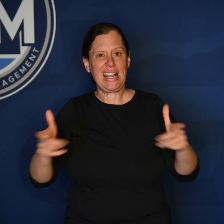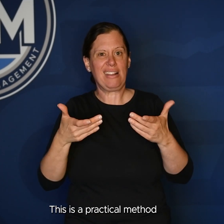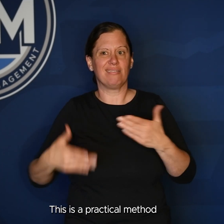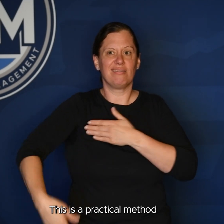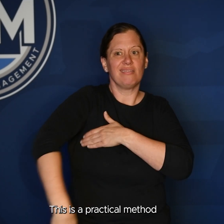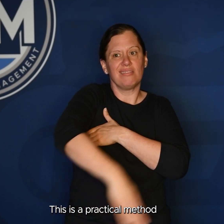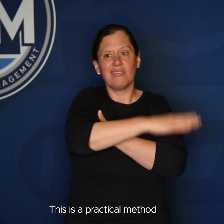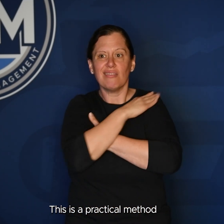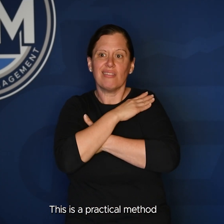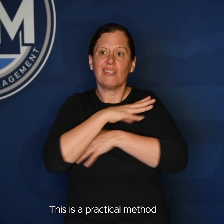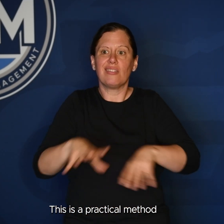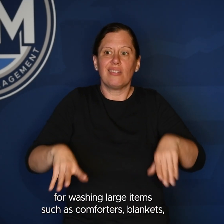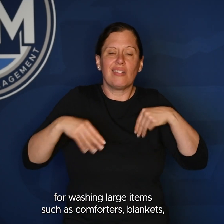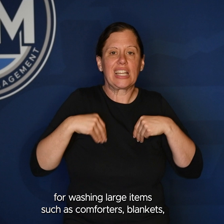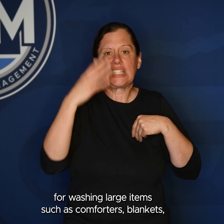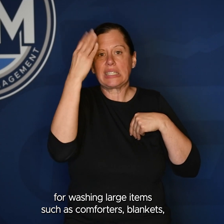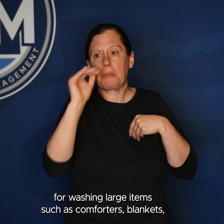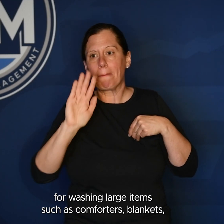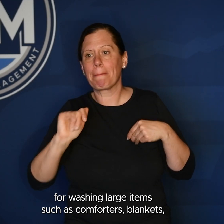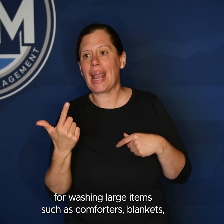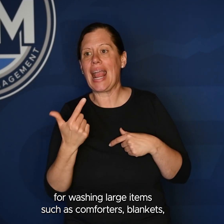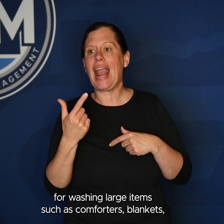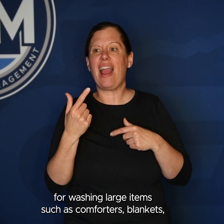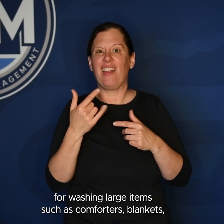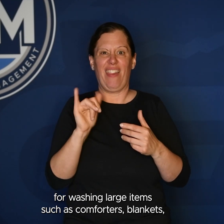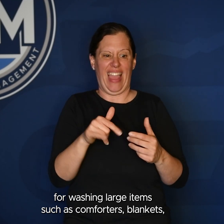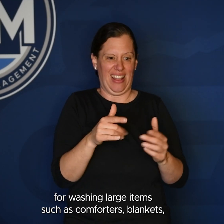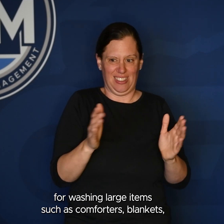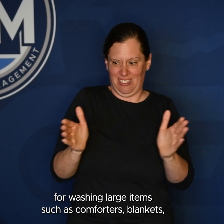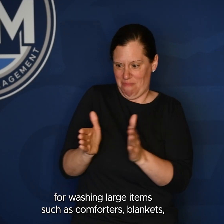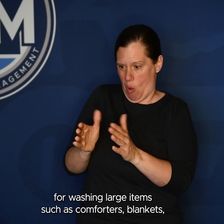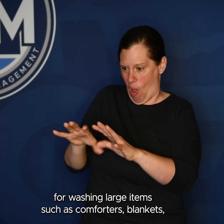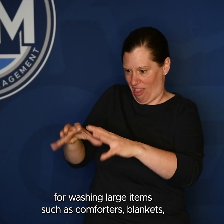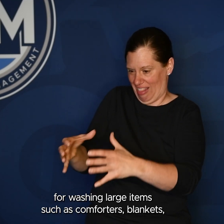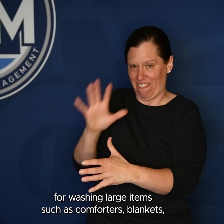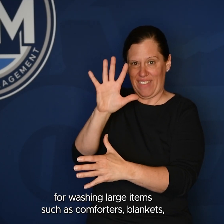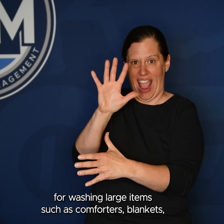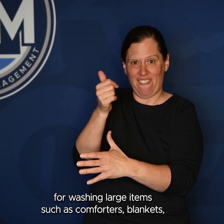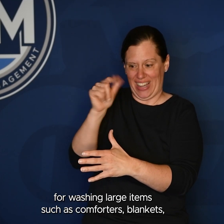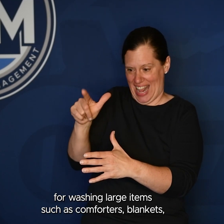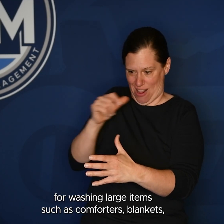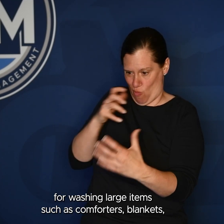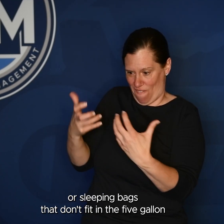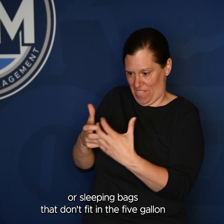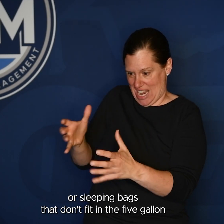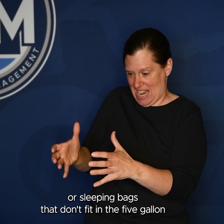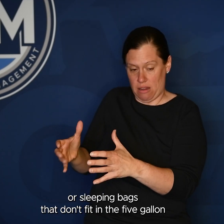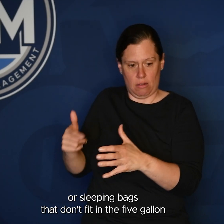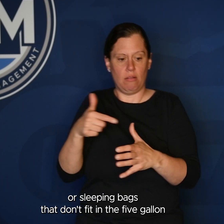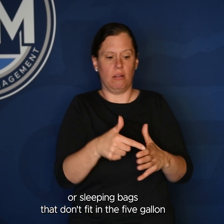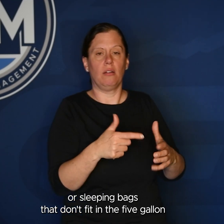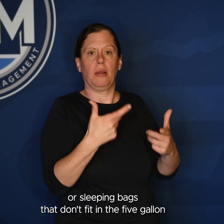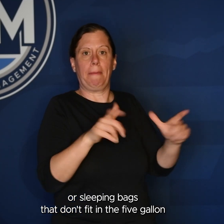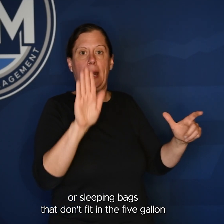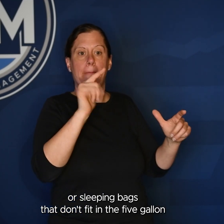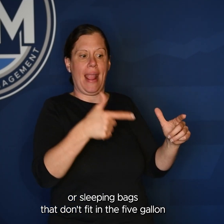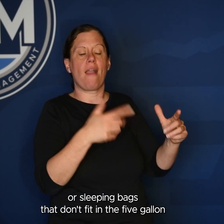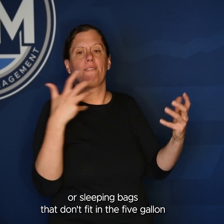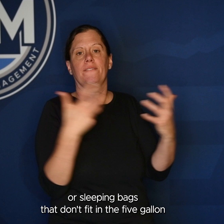This is a practical method for washing large items such as comforters, blankets, or sleeping bags that don't fit in